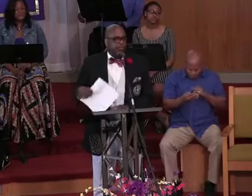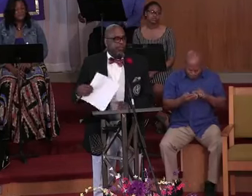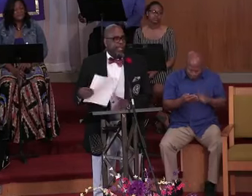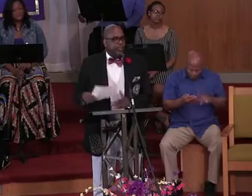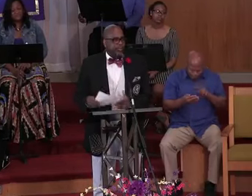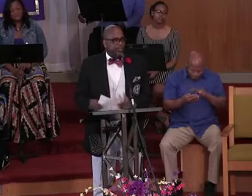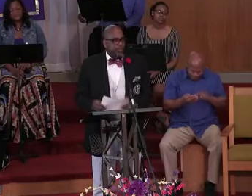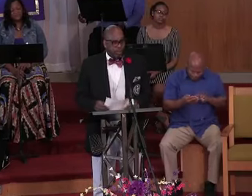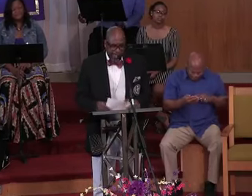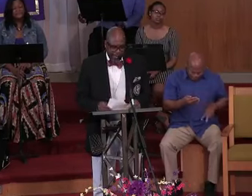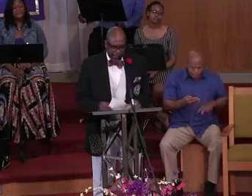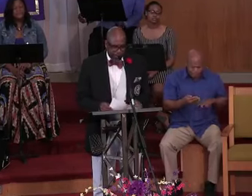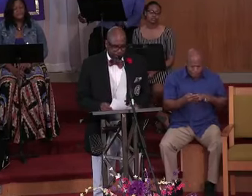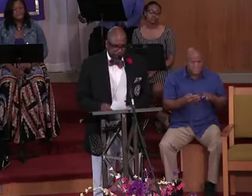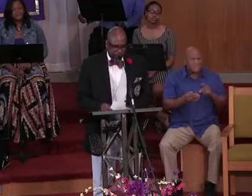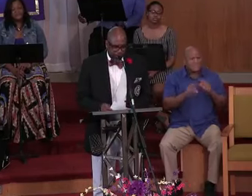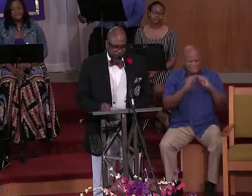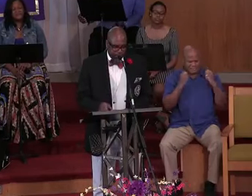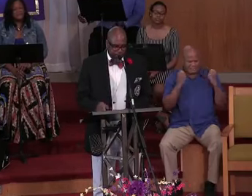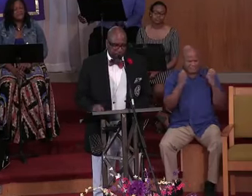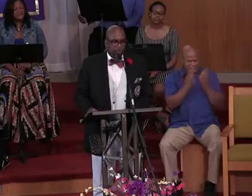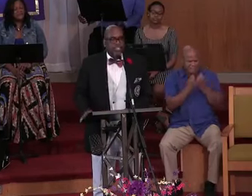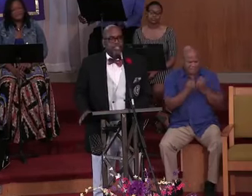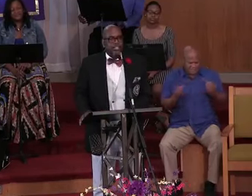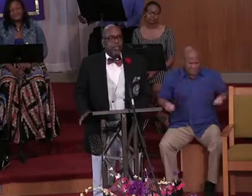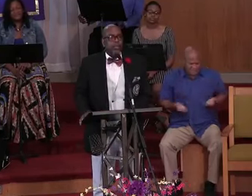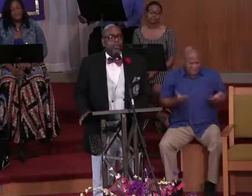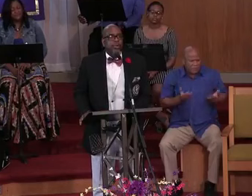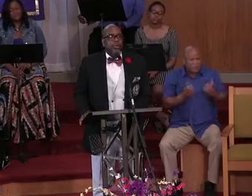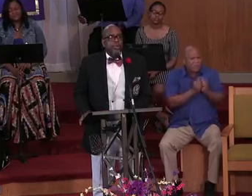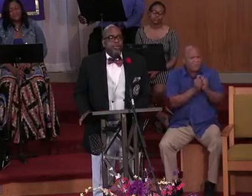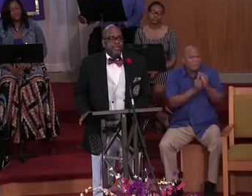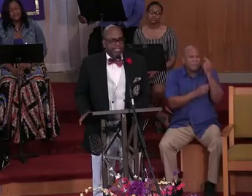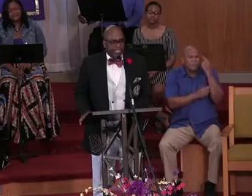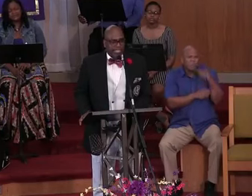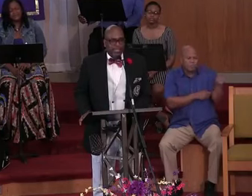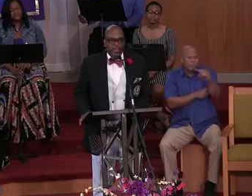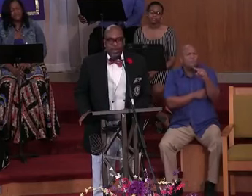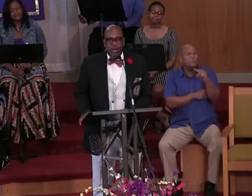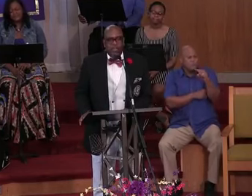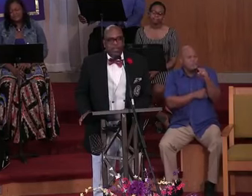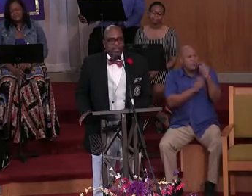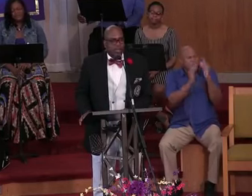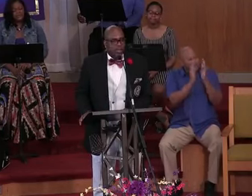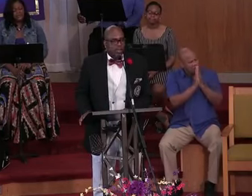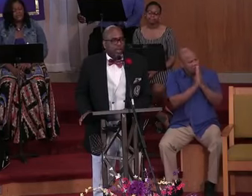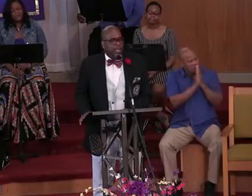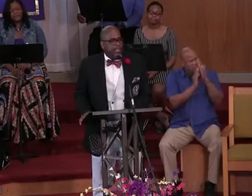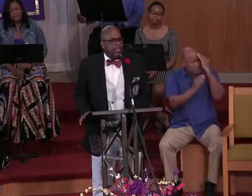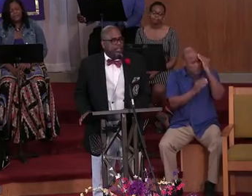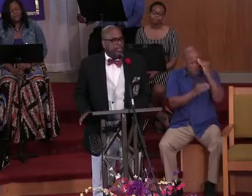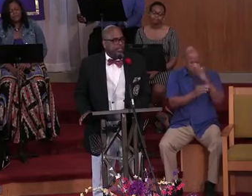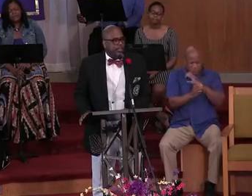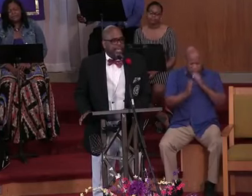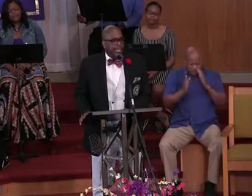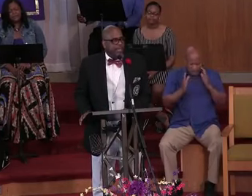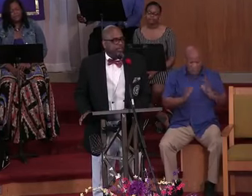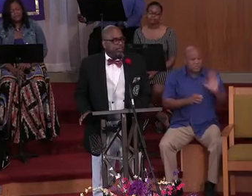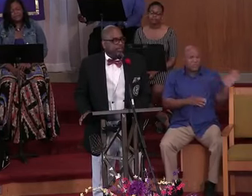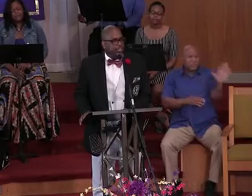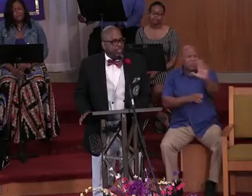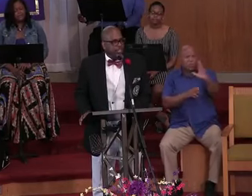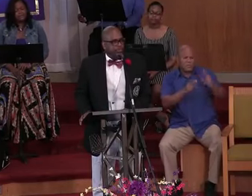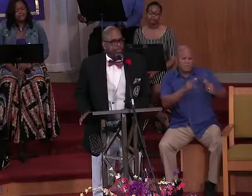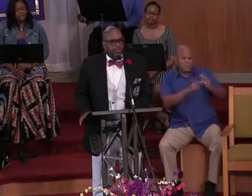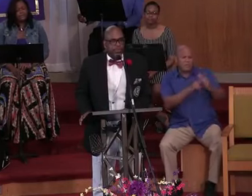team is praying with you and for you. Trust and know that the saints of God are calling your name,